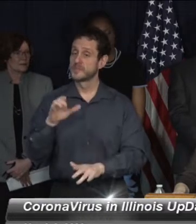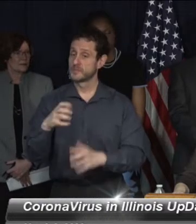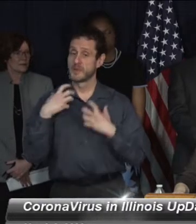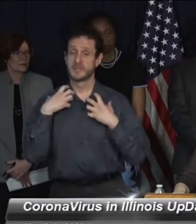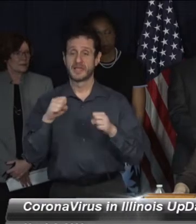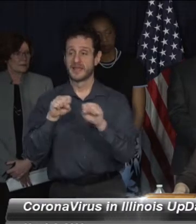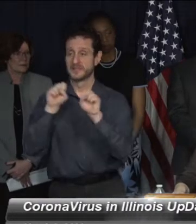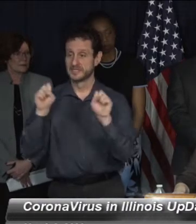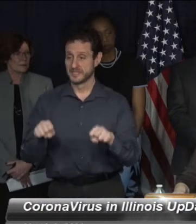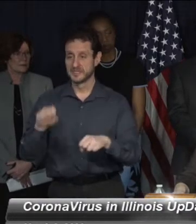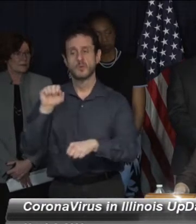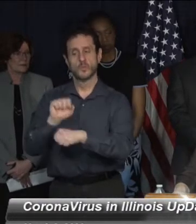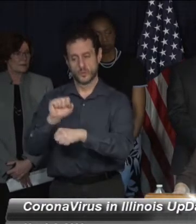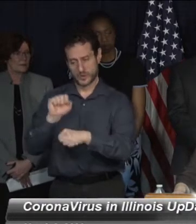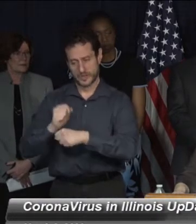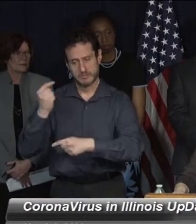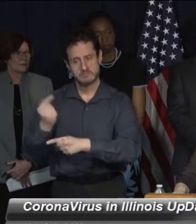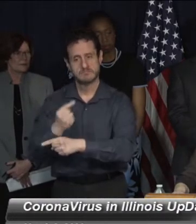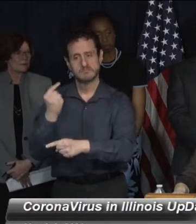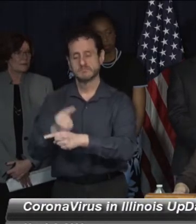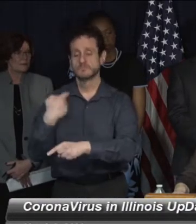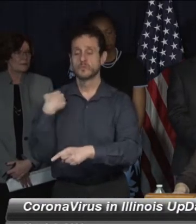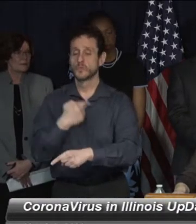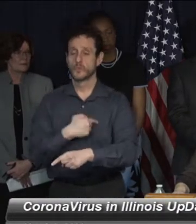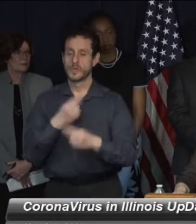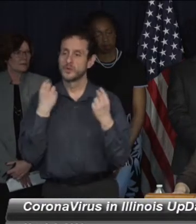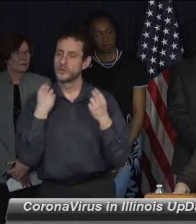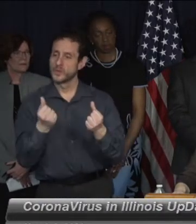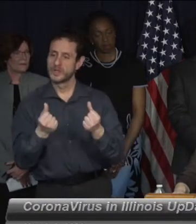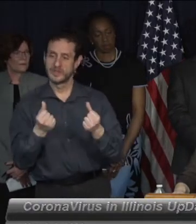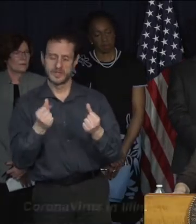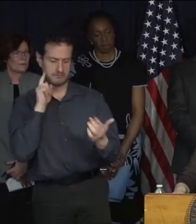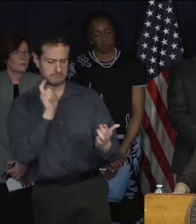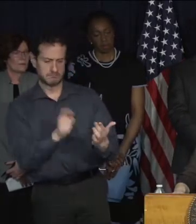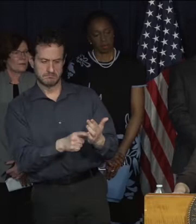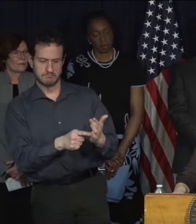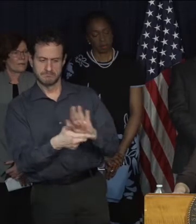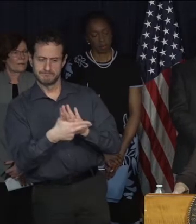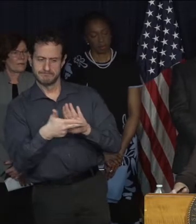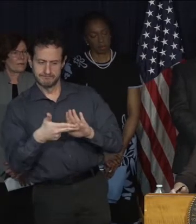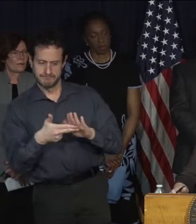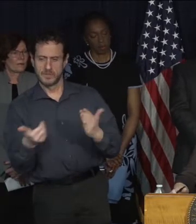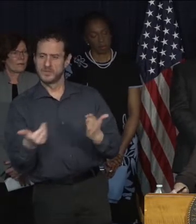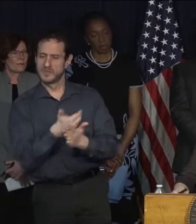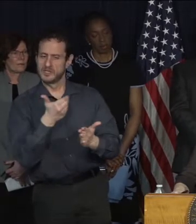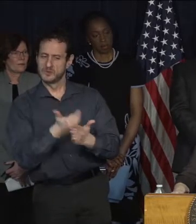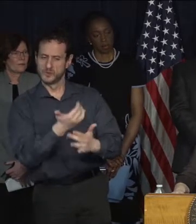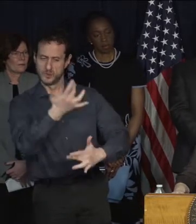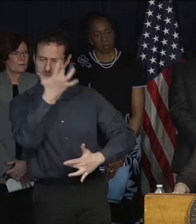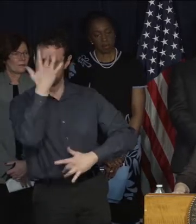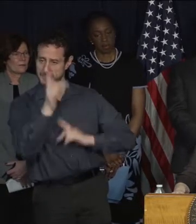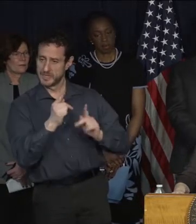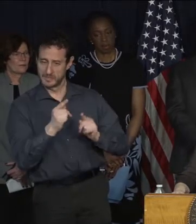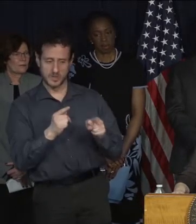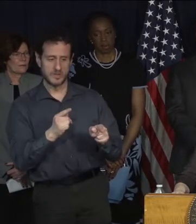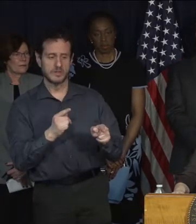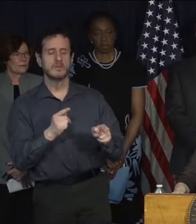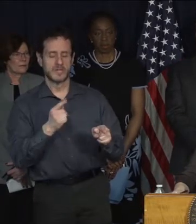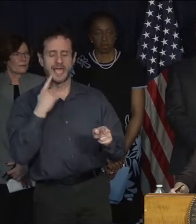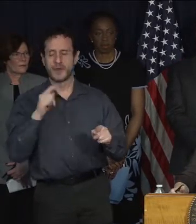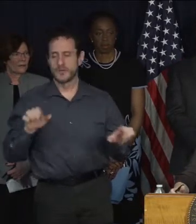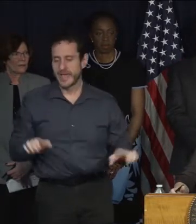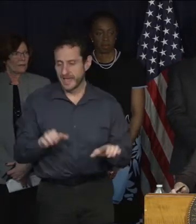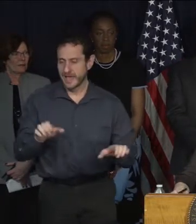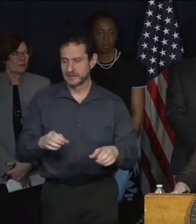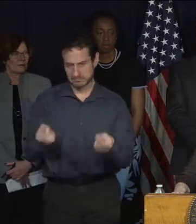system working as it should. We were able to quickly identify these new cases and act on the information by